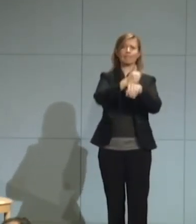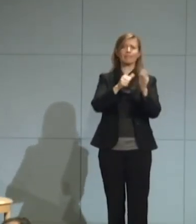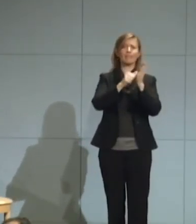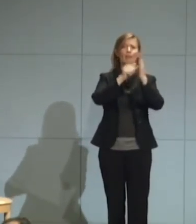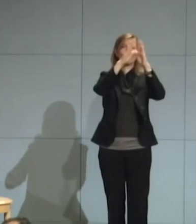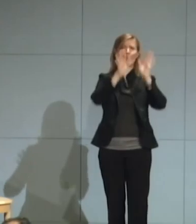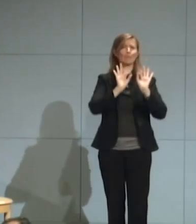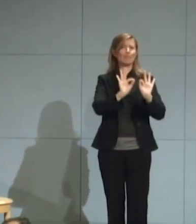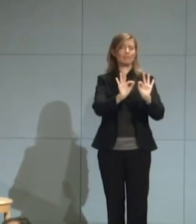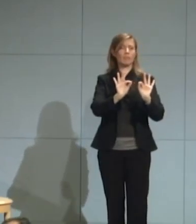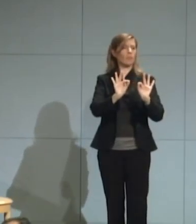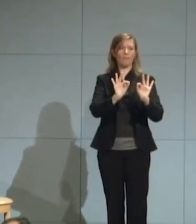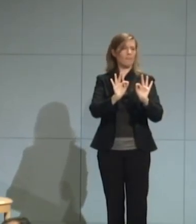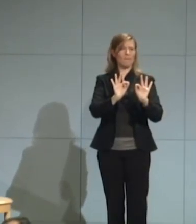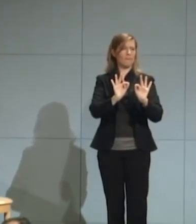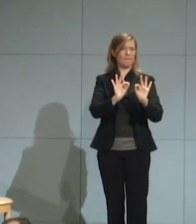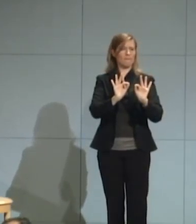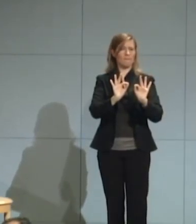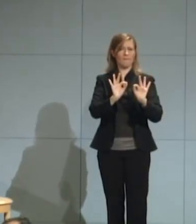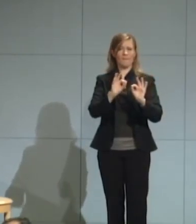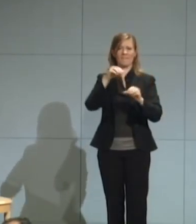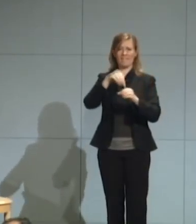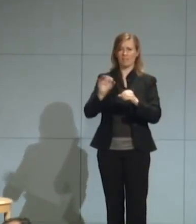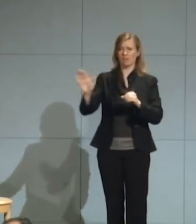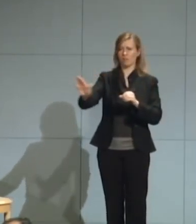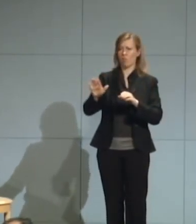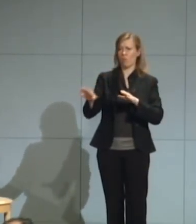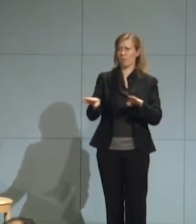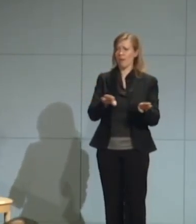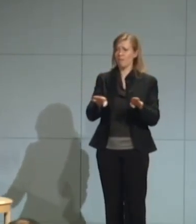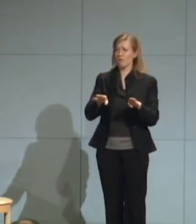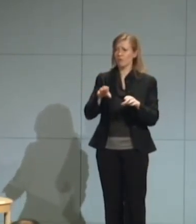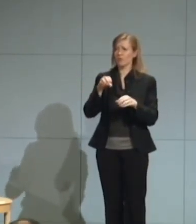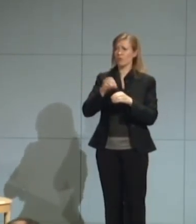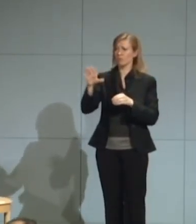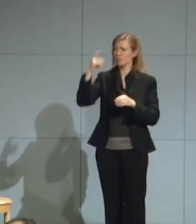color and half white. Now, I know that there are